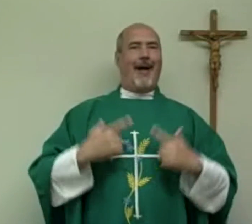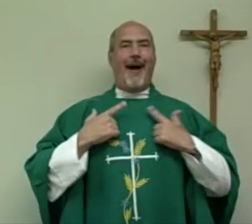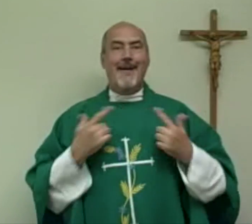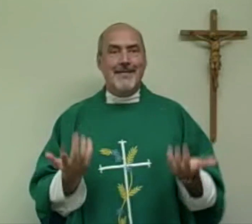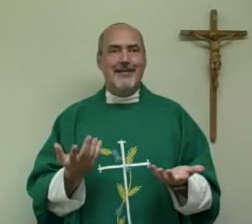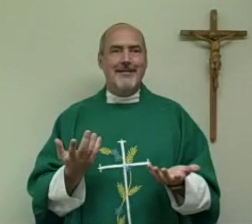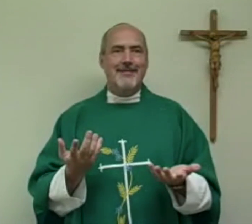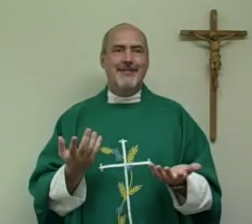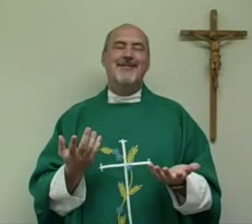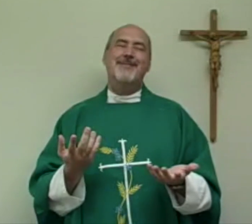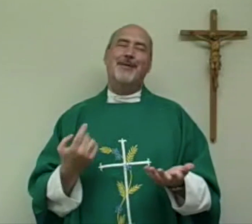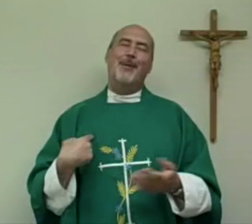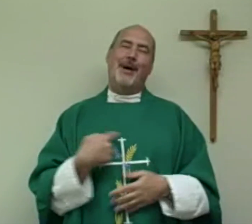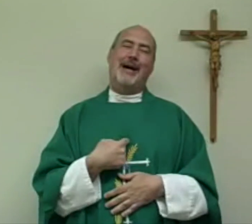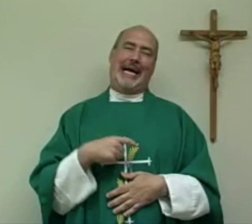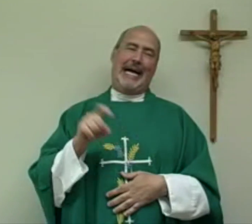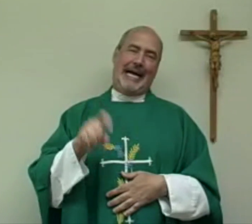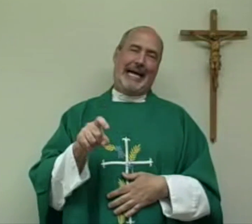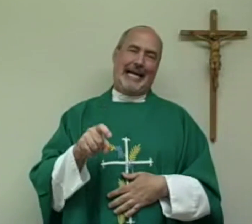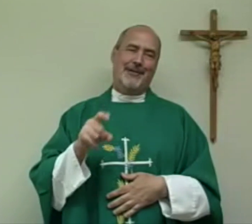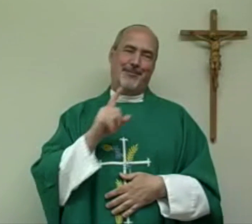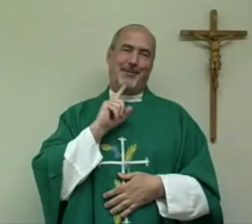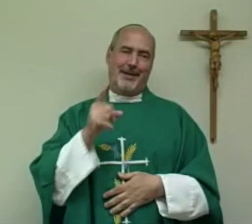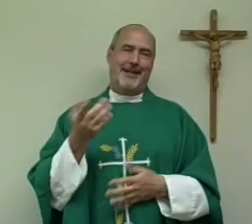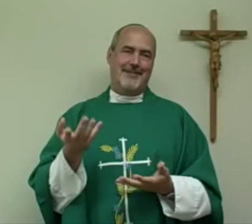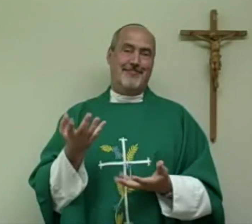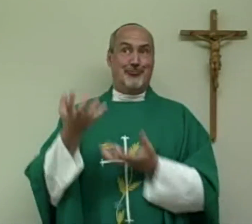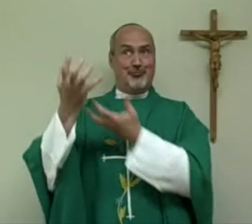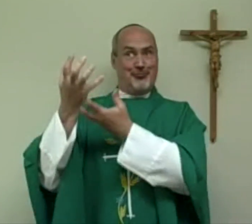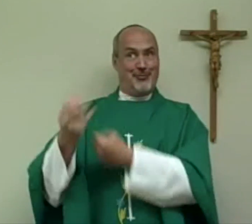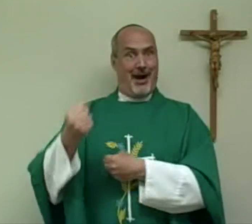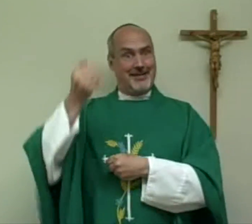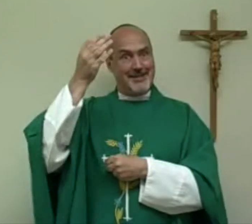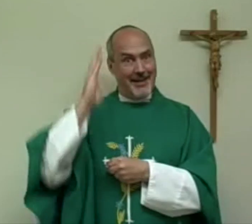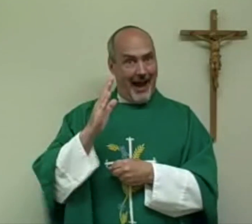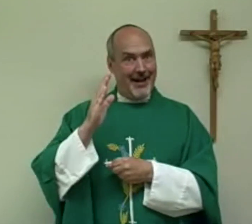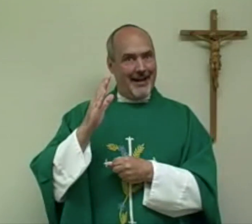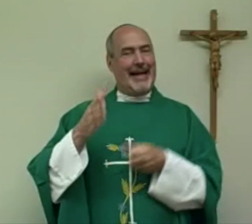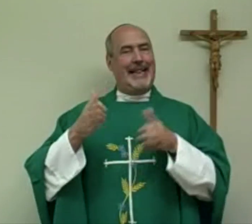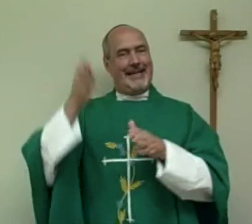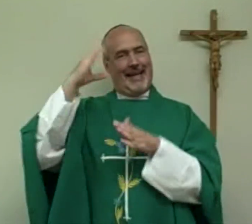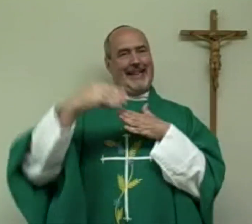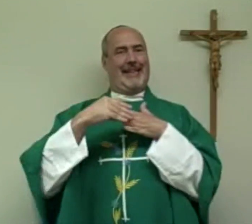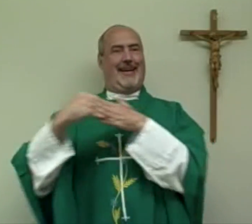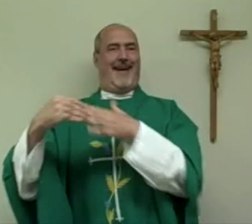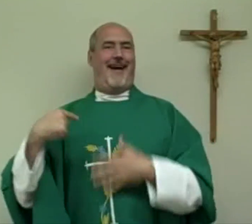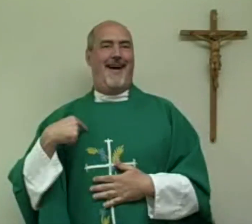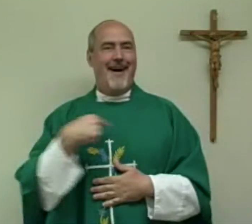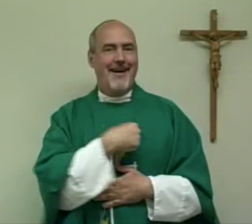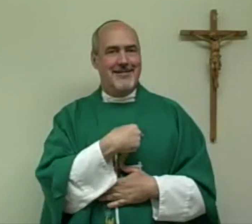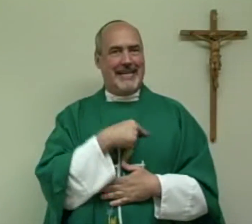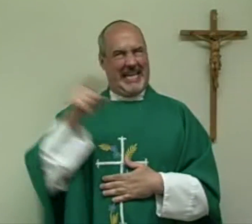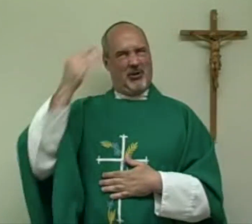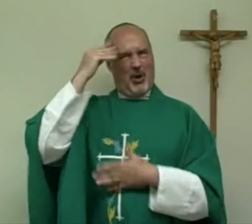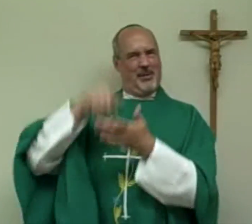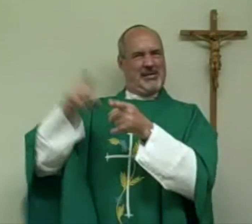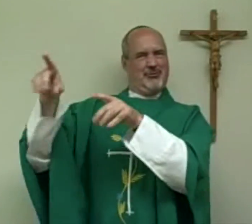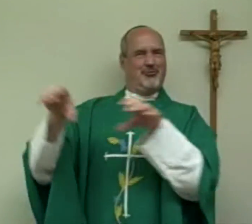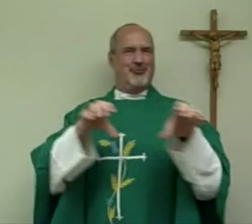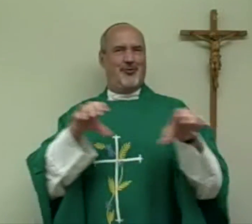In order to have that full and happy and purposeful life, we really need to trust God and allow Him to